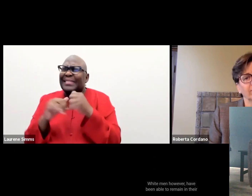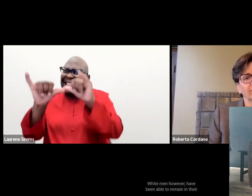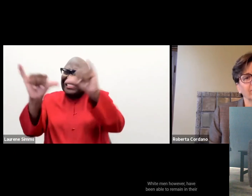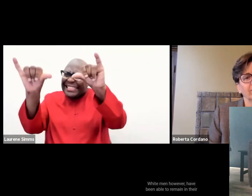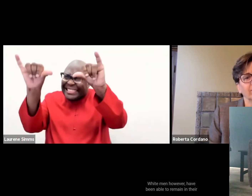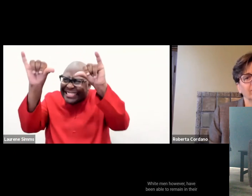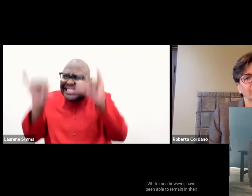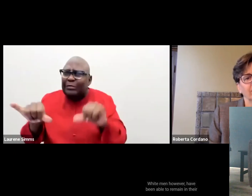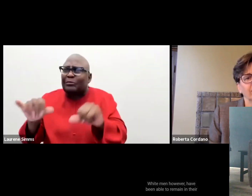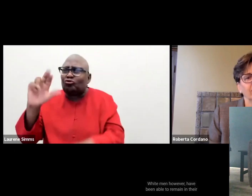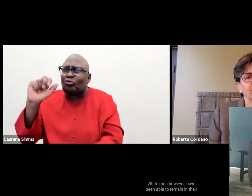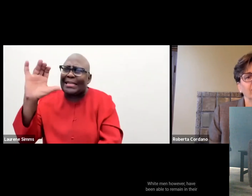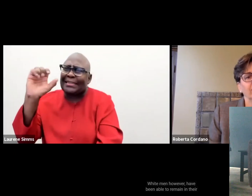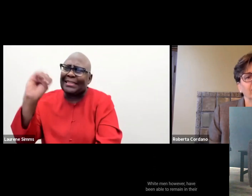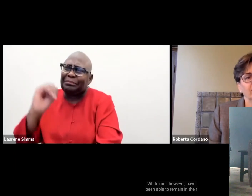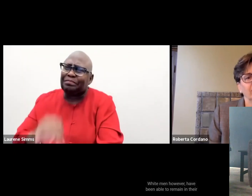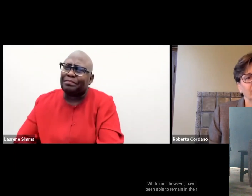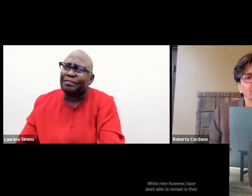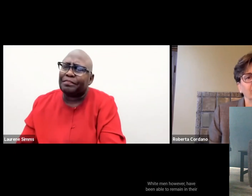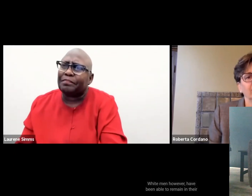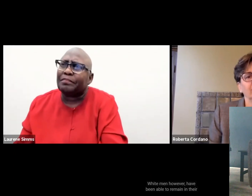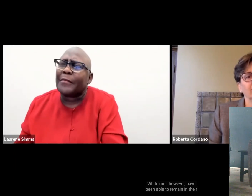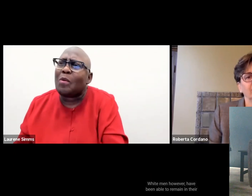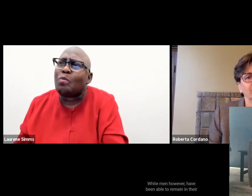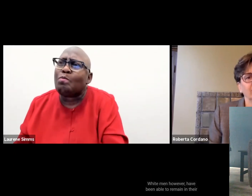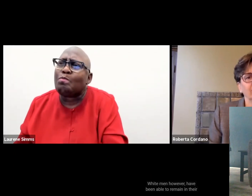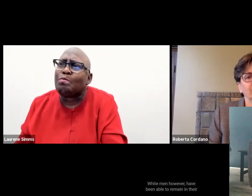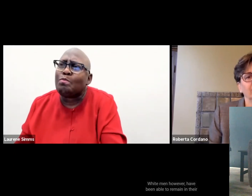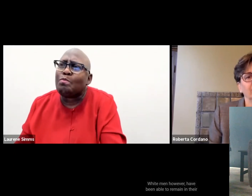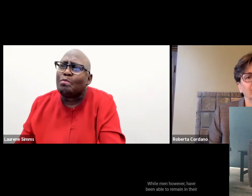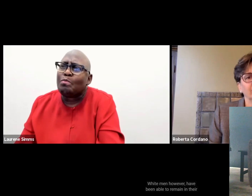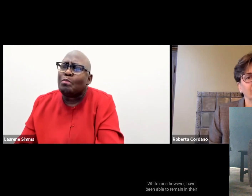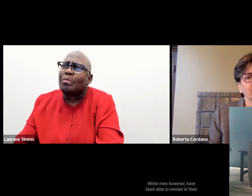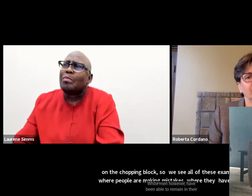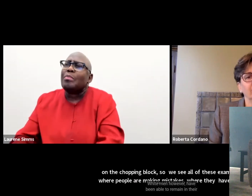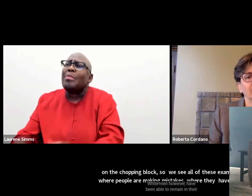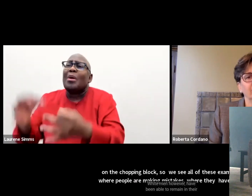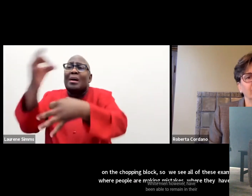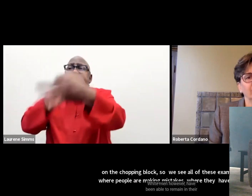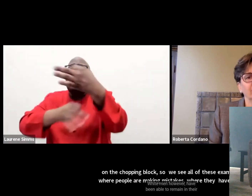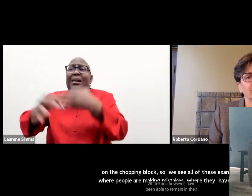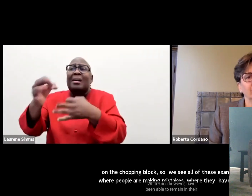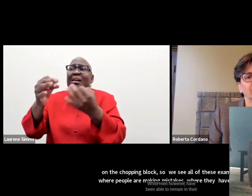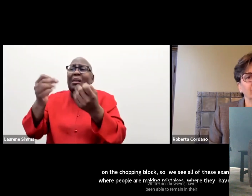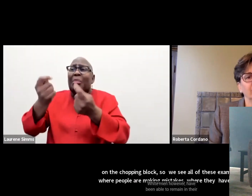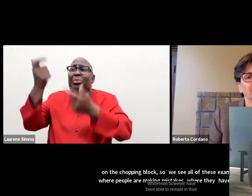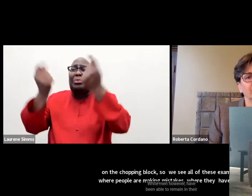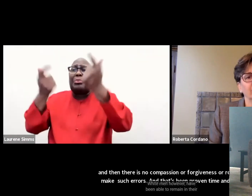White men, however, have been able to remain their positions, even when errors do occur.